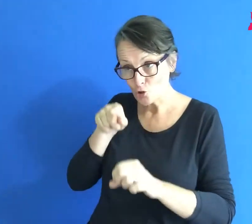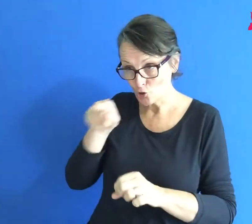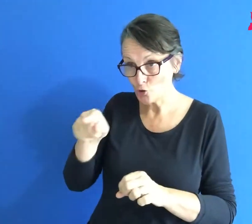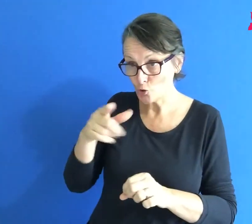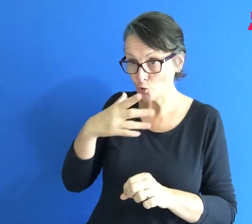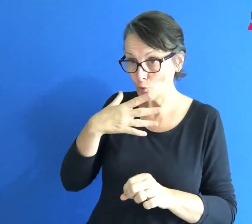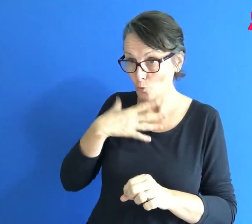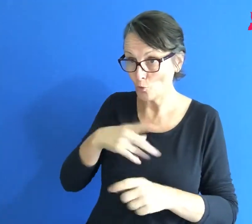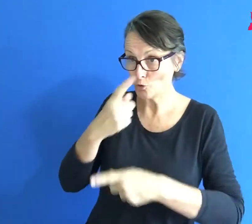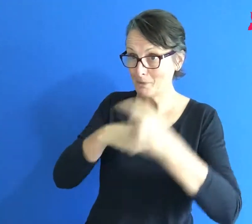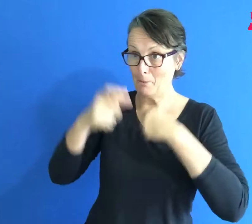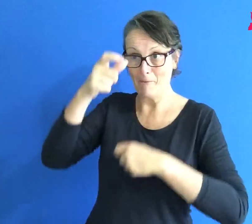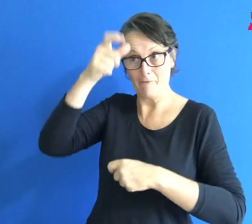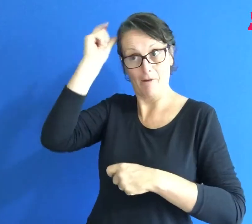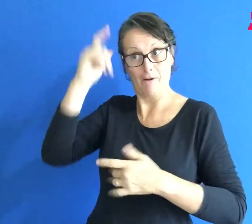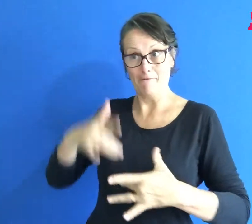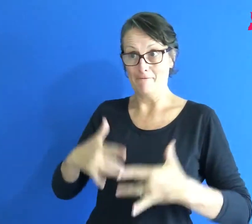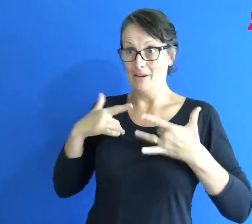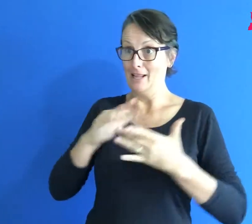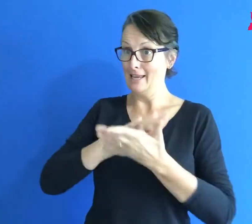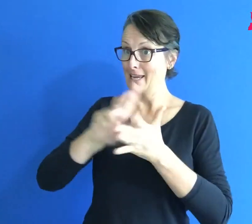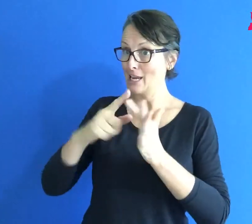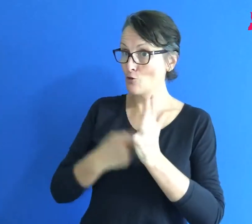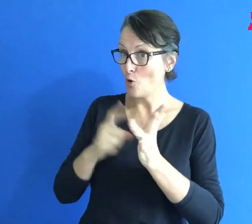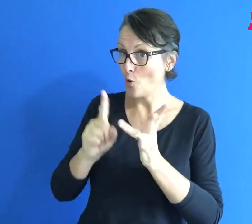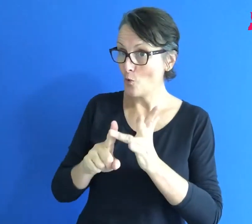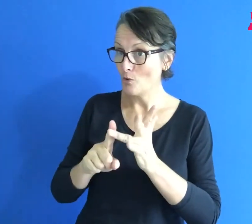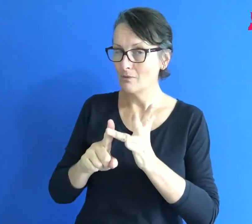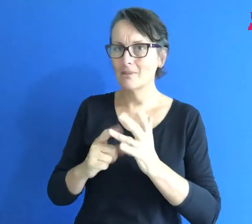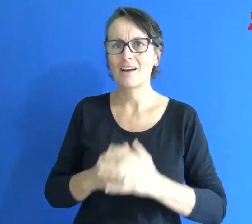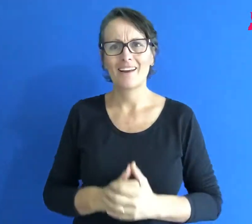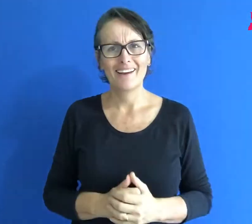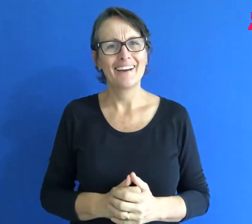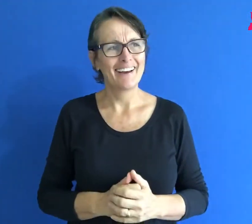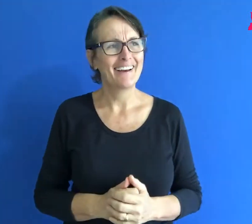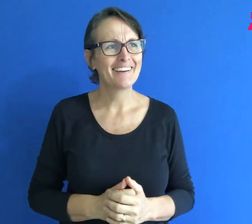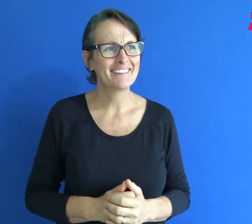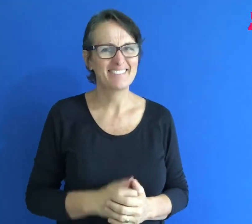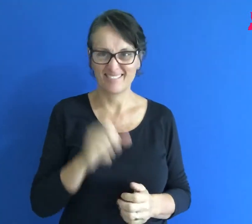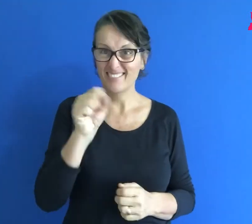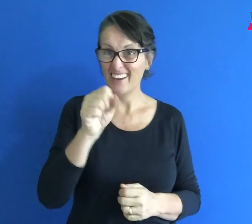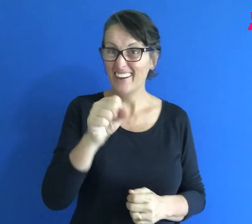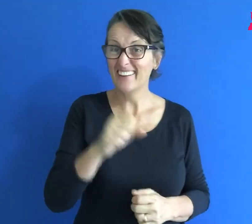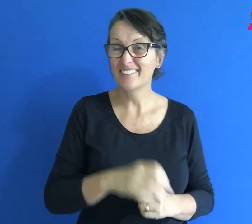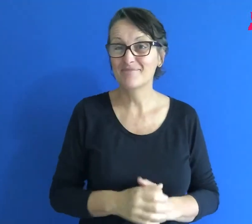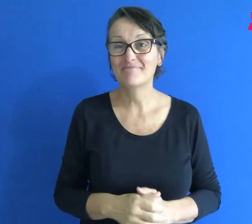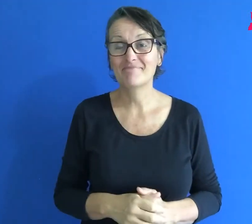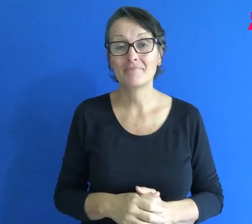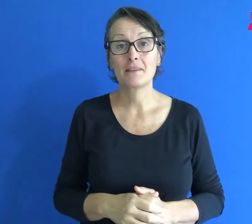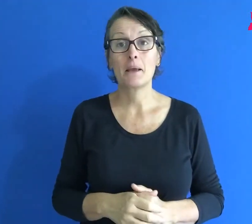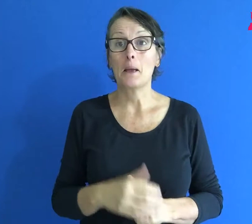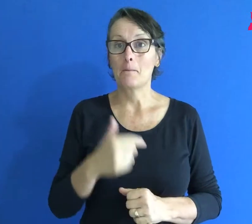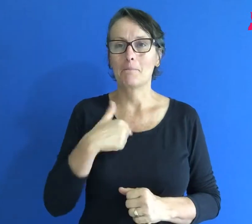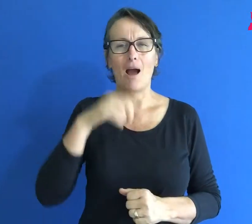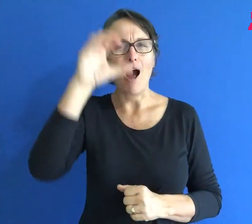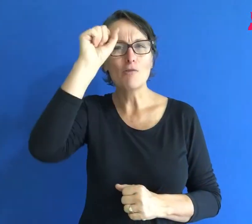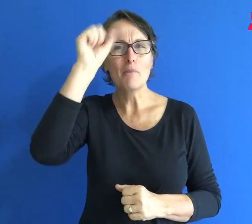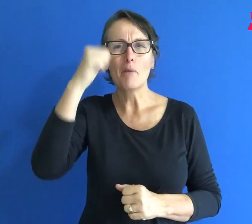heroes? Well, look, I think that grew. I think I discovered the Sassafras and Ferny Creek Fire Brigade because